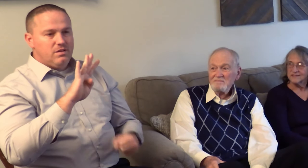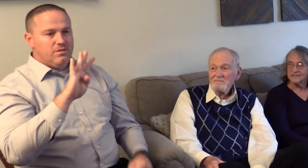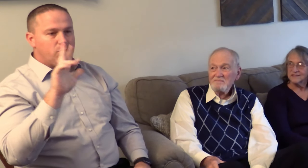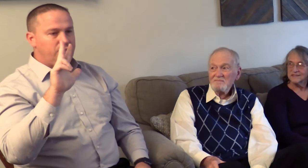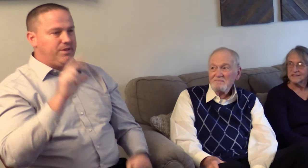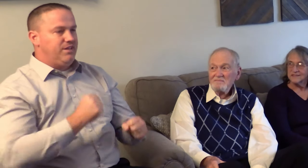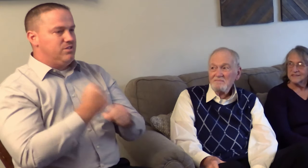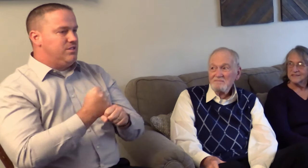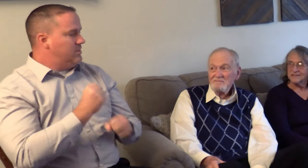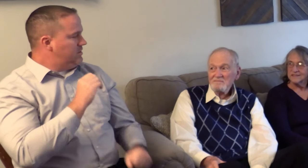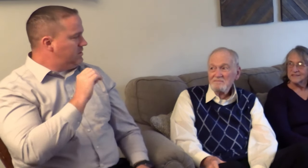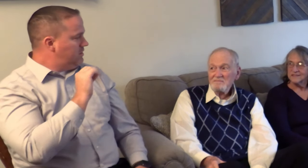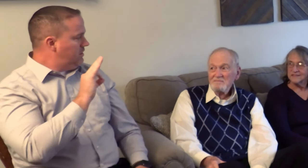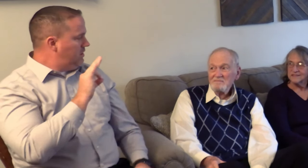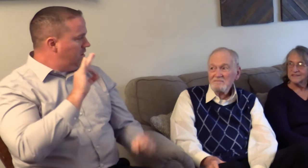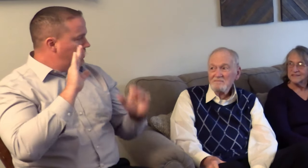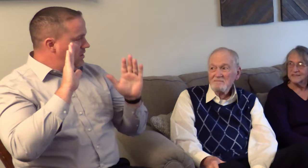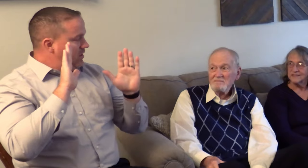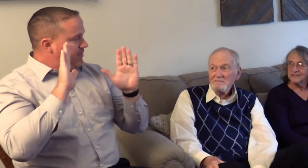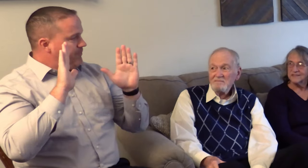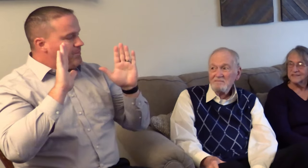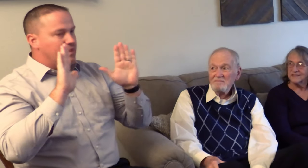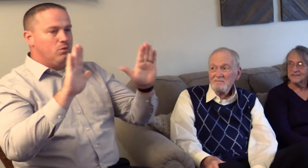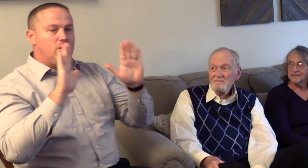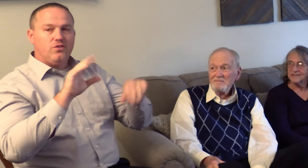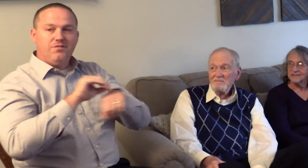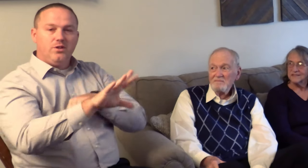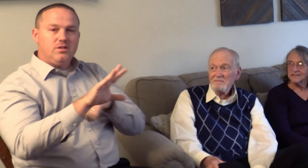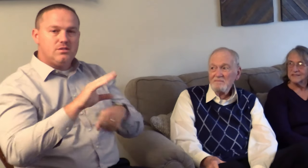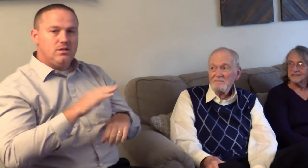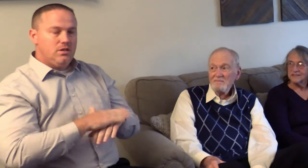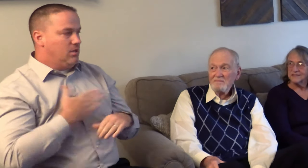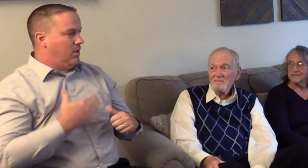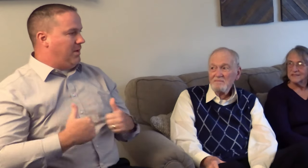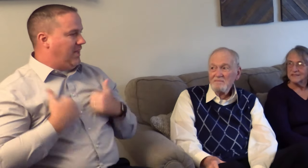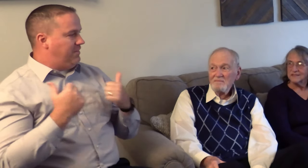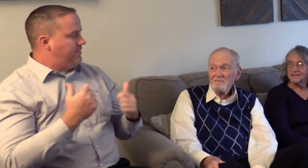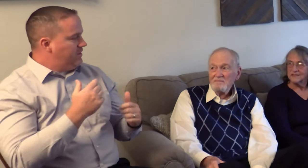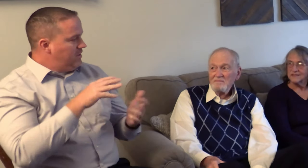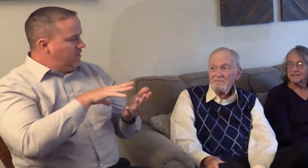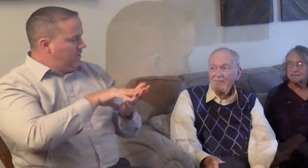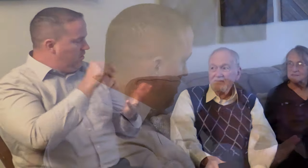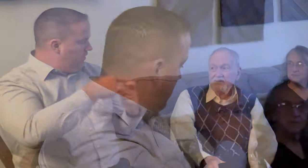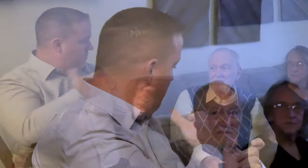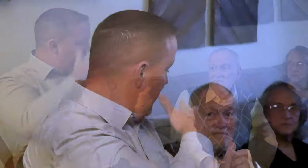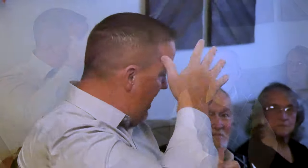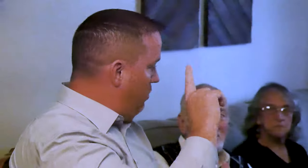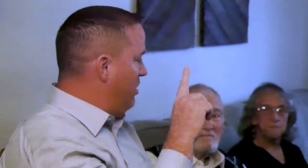for three years a wonderful influence my life learning from my dad where